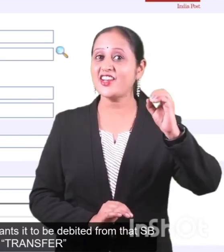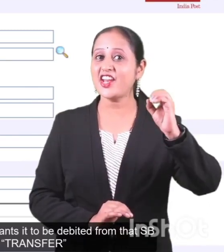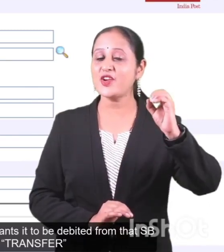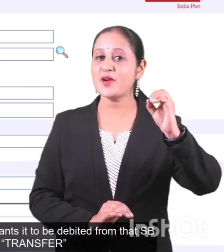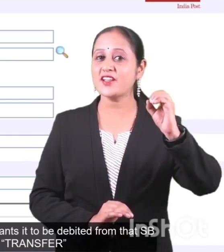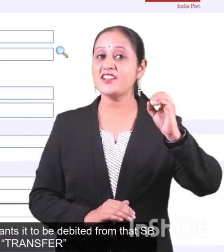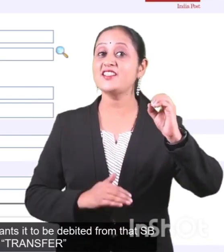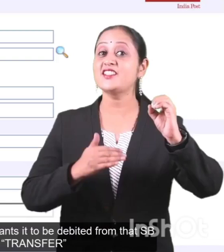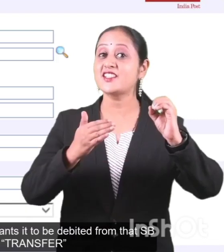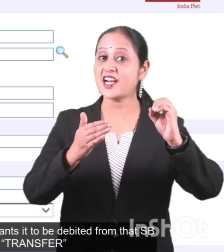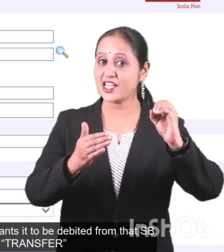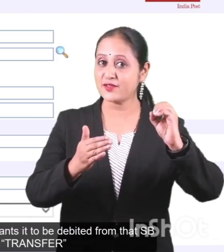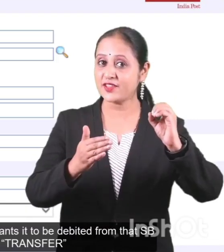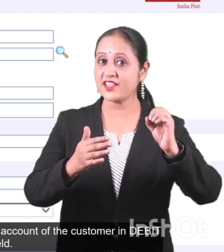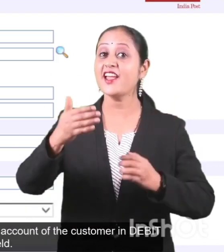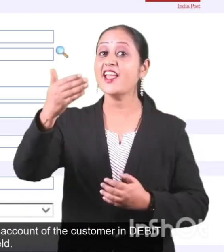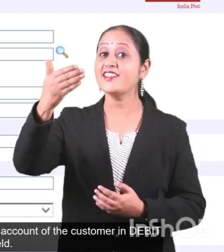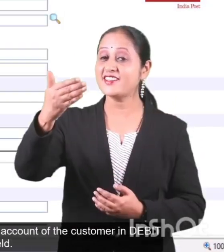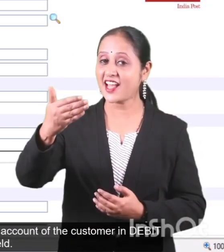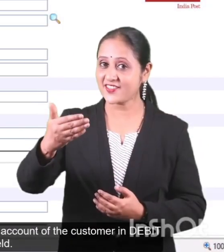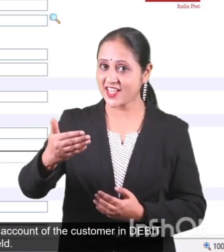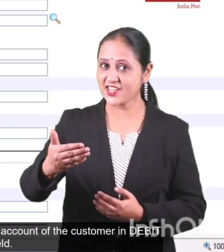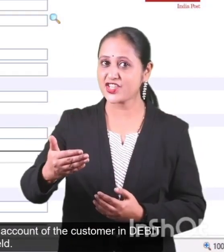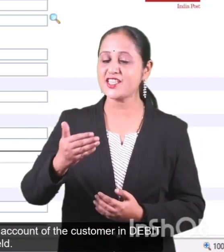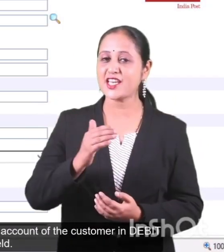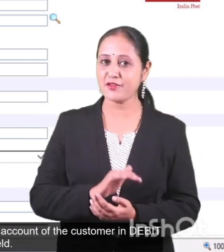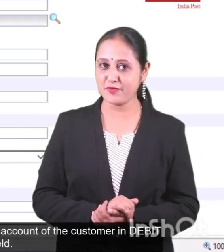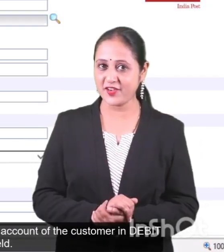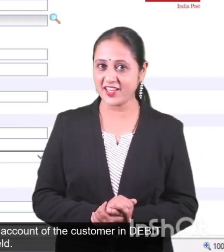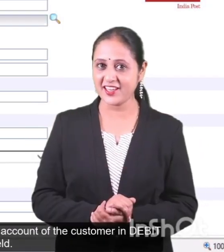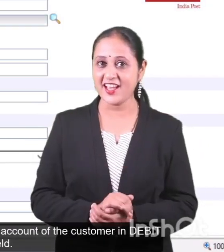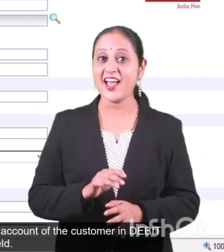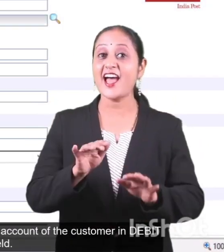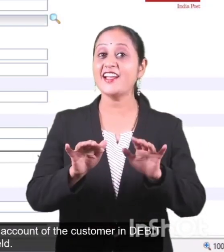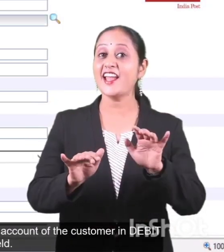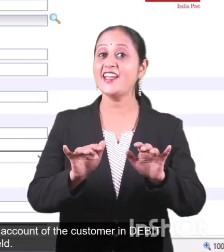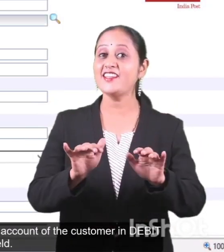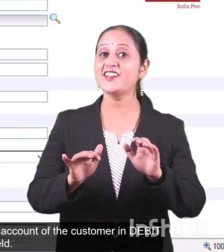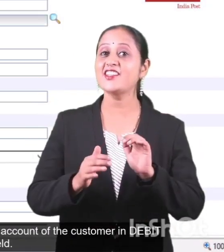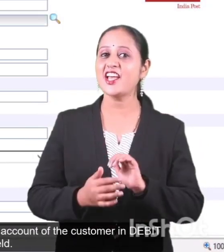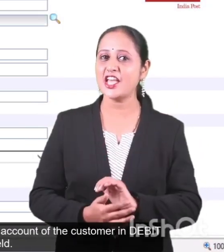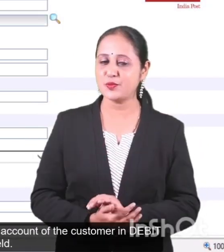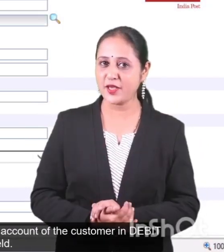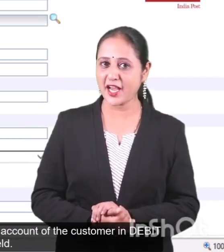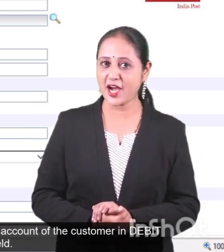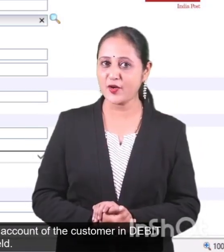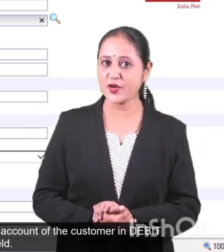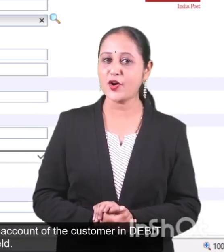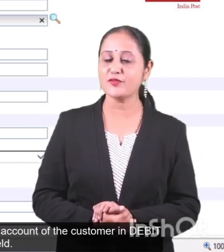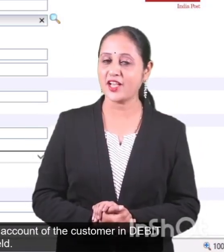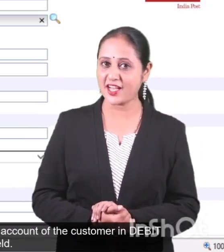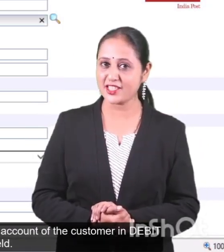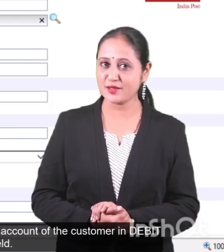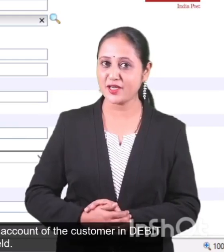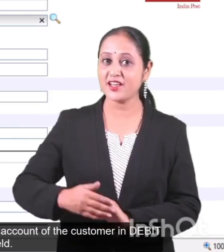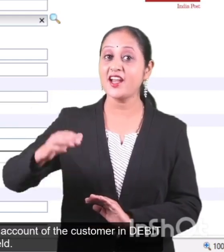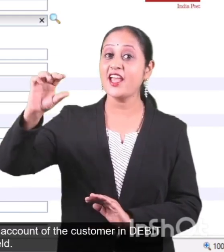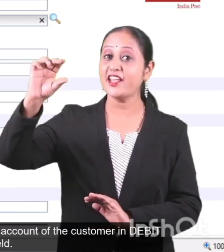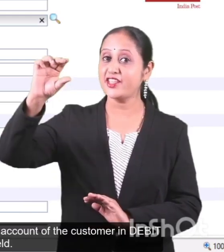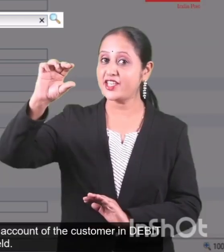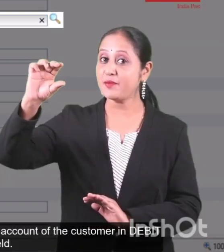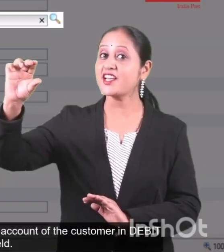account, set the radio button transfer in the transaction type field and enter the SB account of